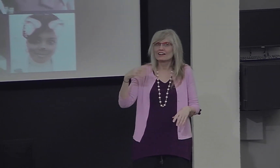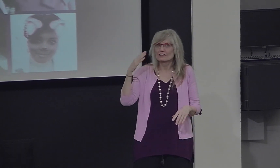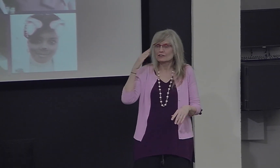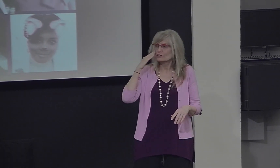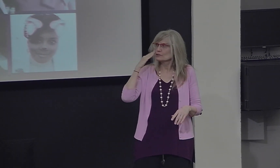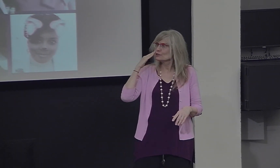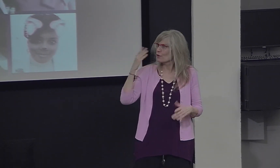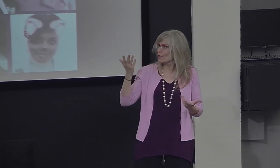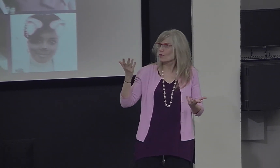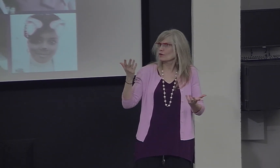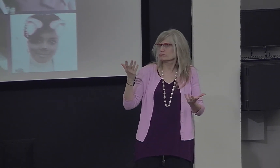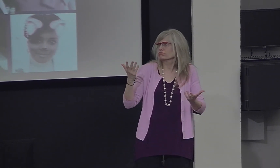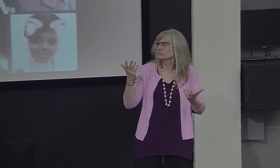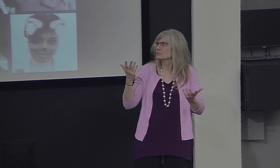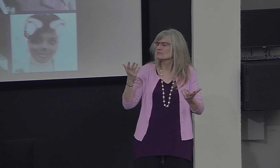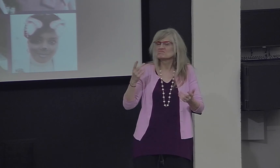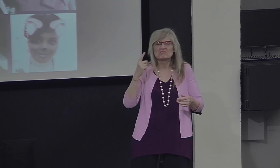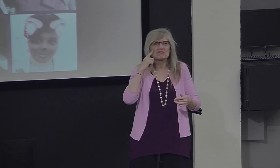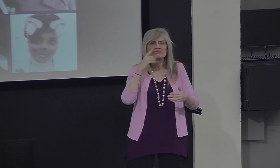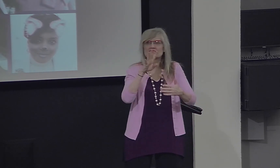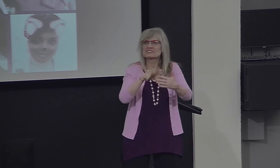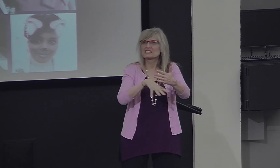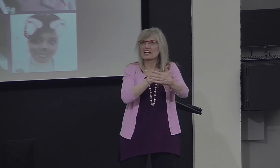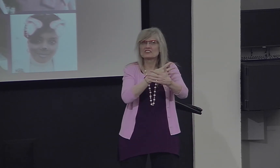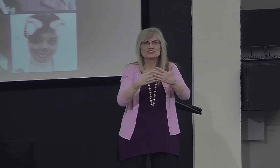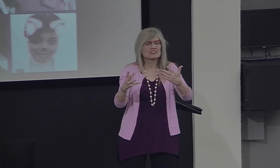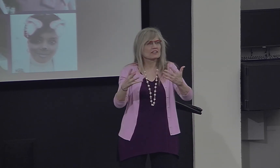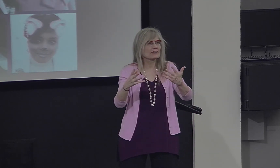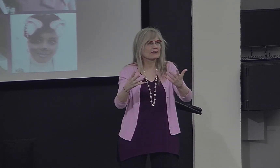Falami, looking at you.